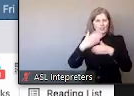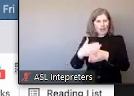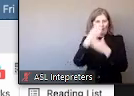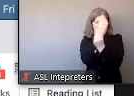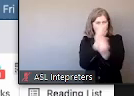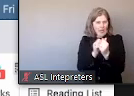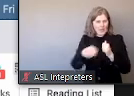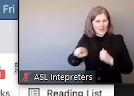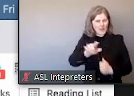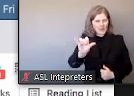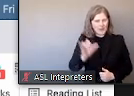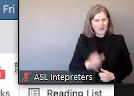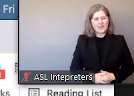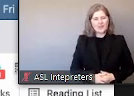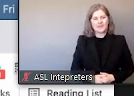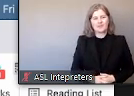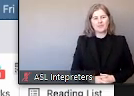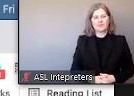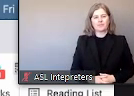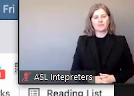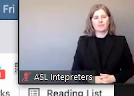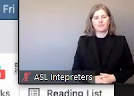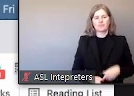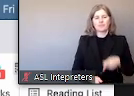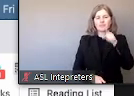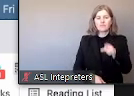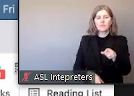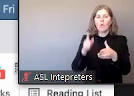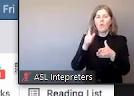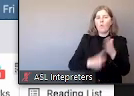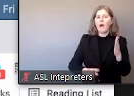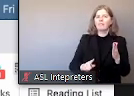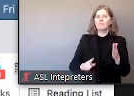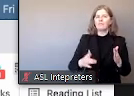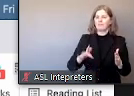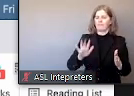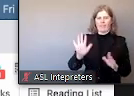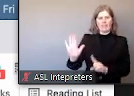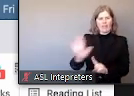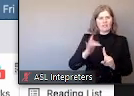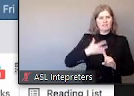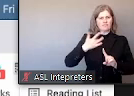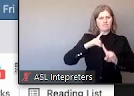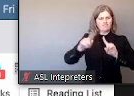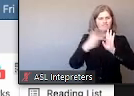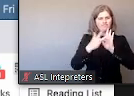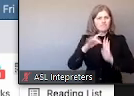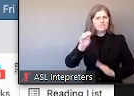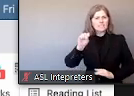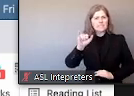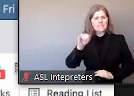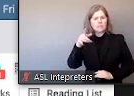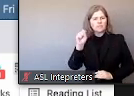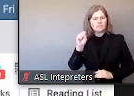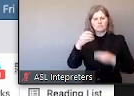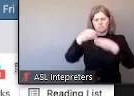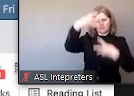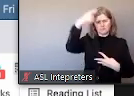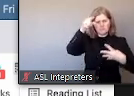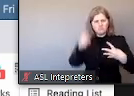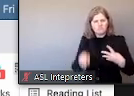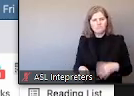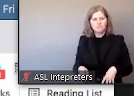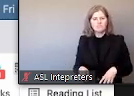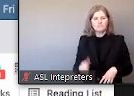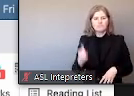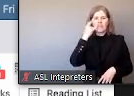you. This shows actually the distribution of symptoms since the beginning of the pandemic among people. So, if you